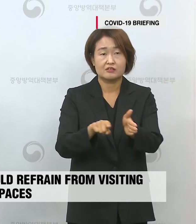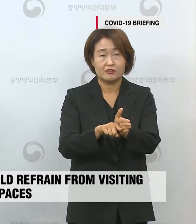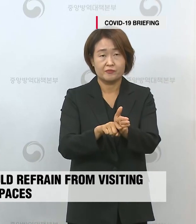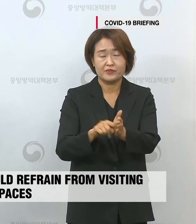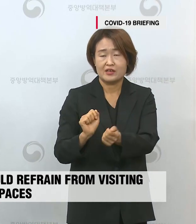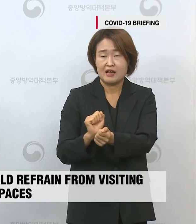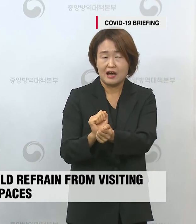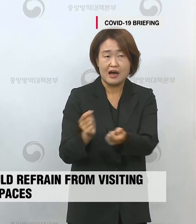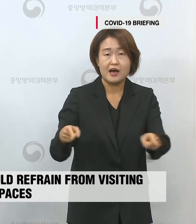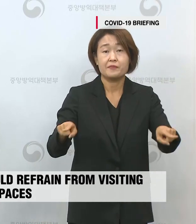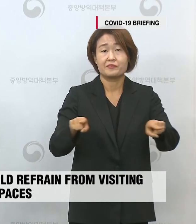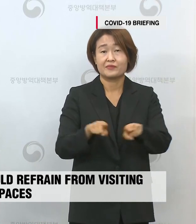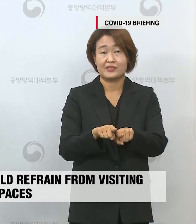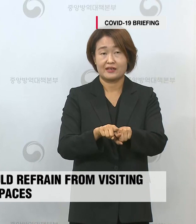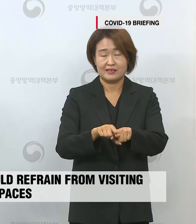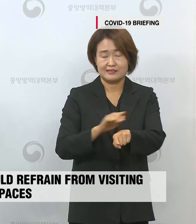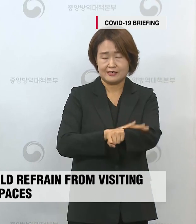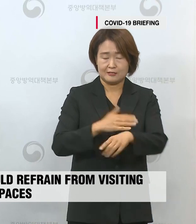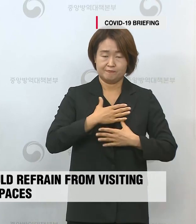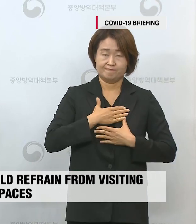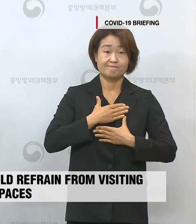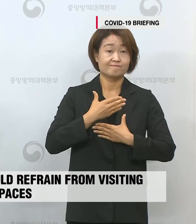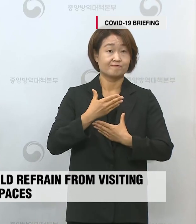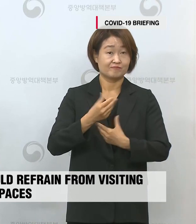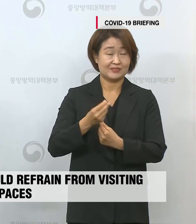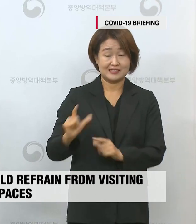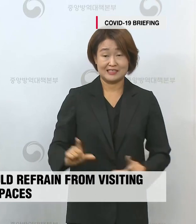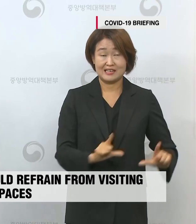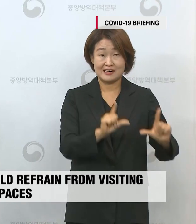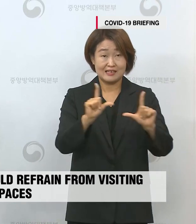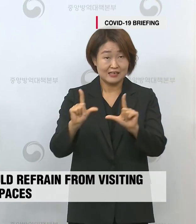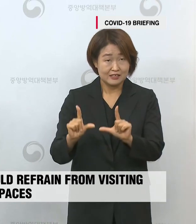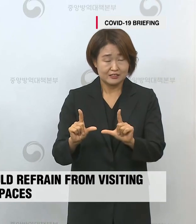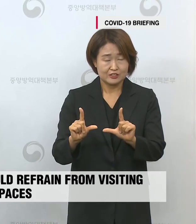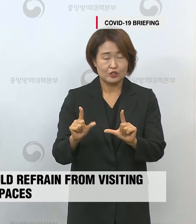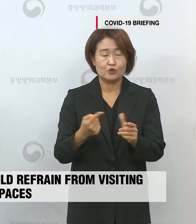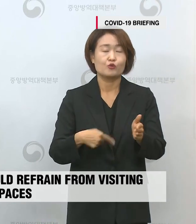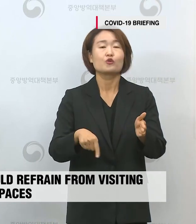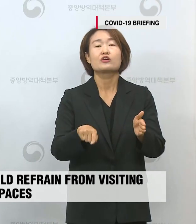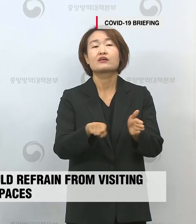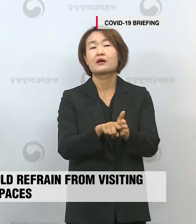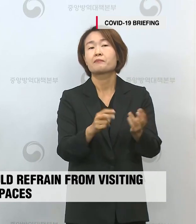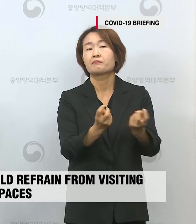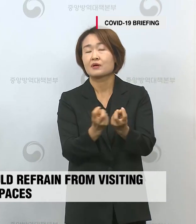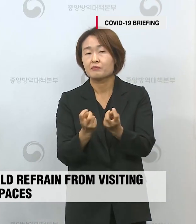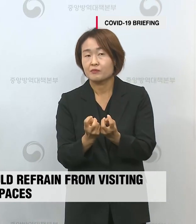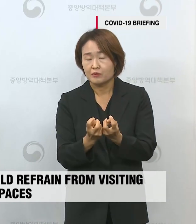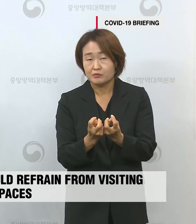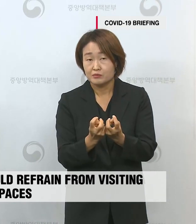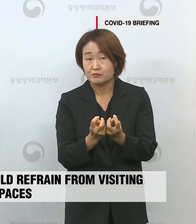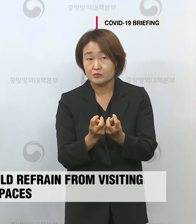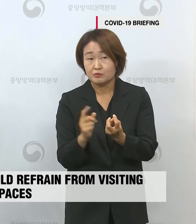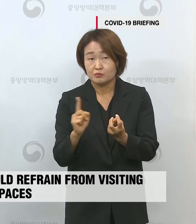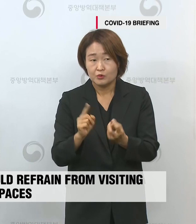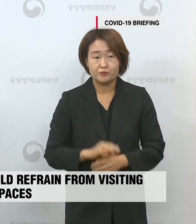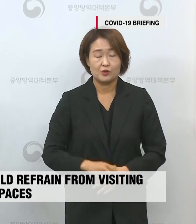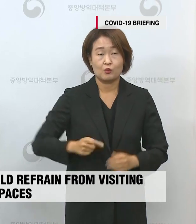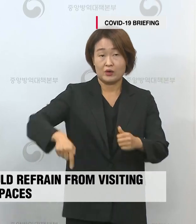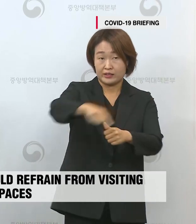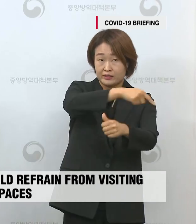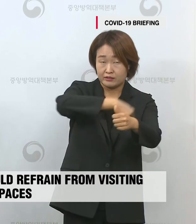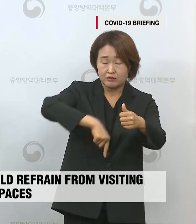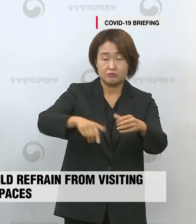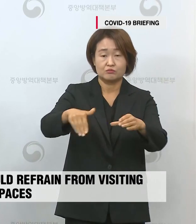of the COVID-19. However, we need to learn how to live with the COVID-19, how we can live in a safe